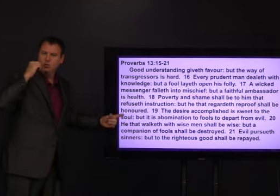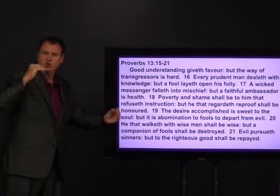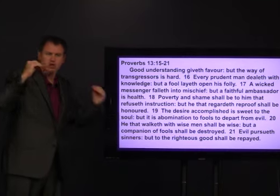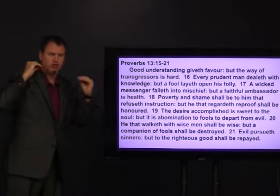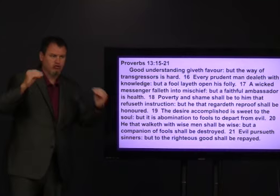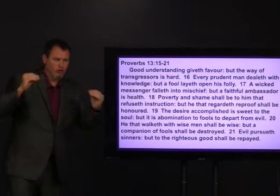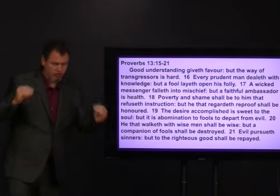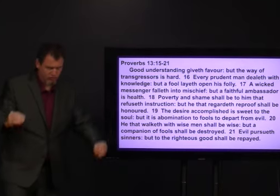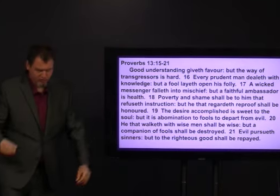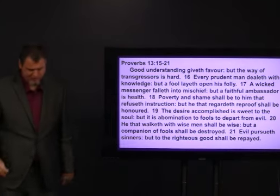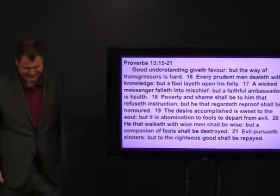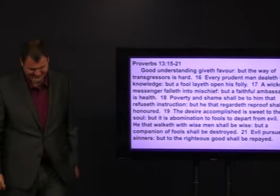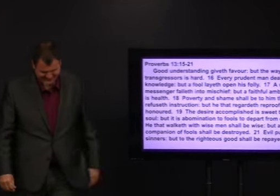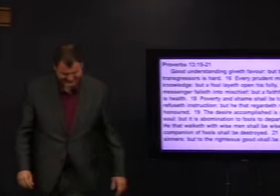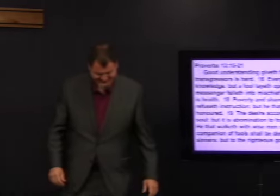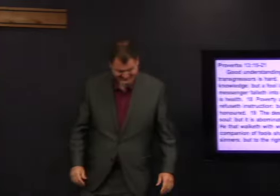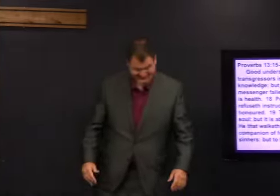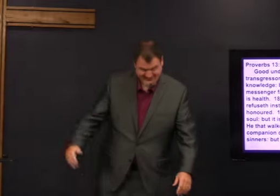that refuseth instruction.